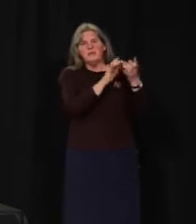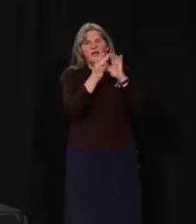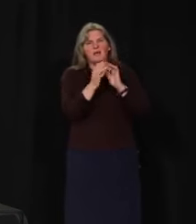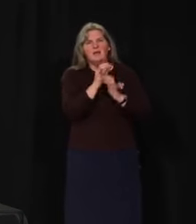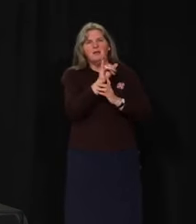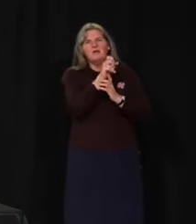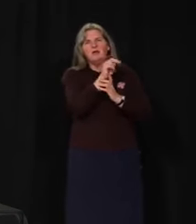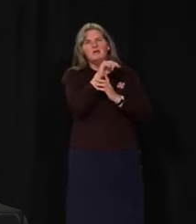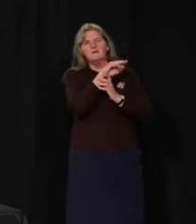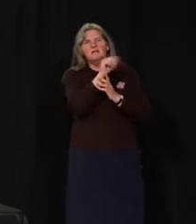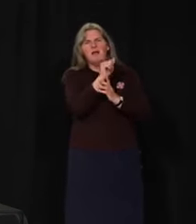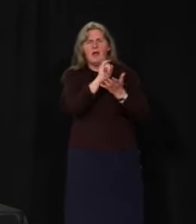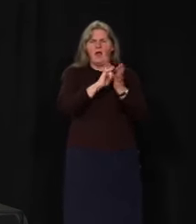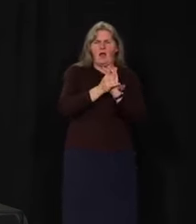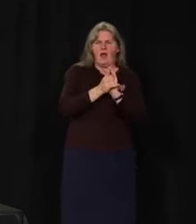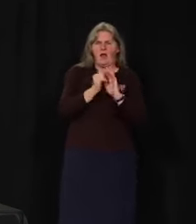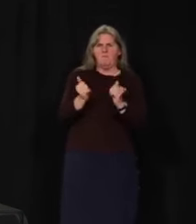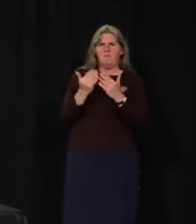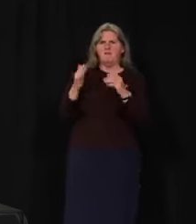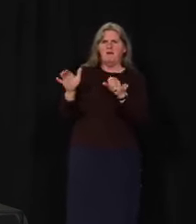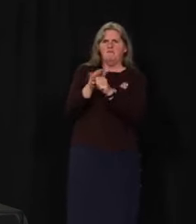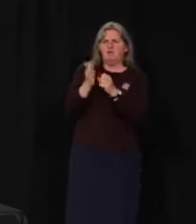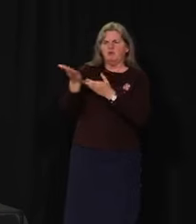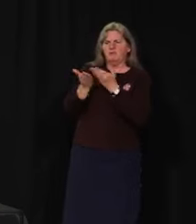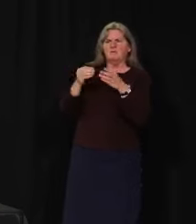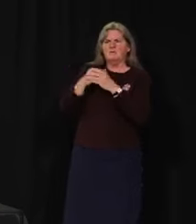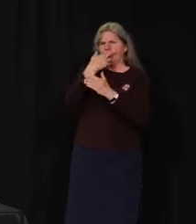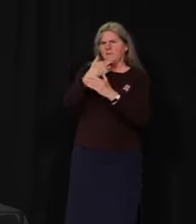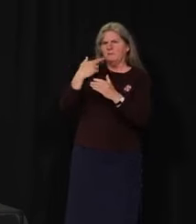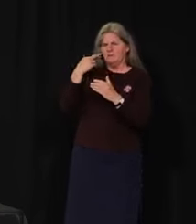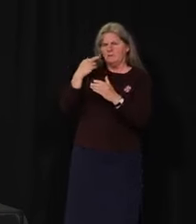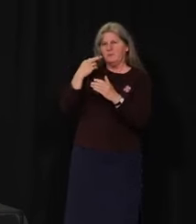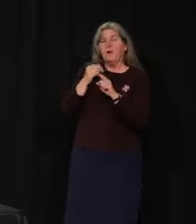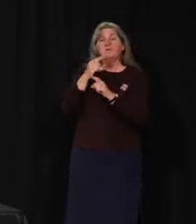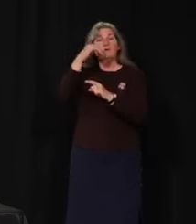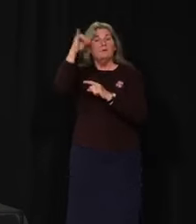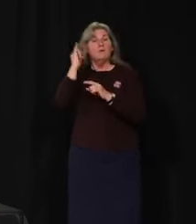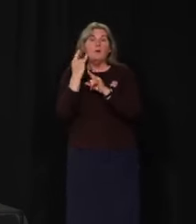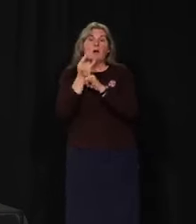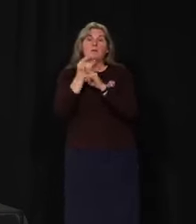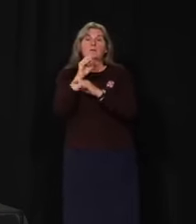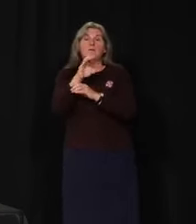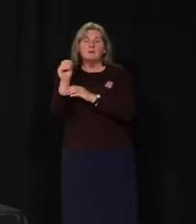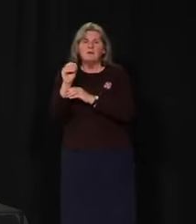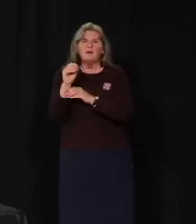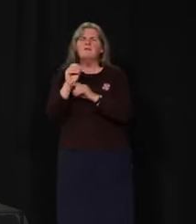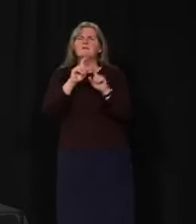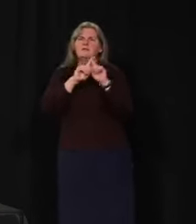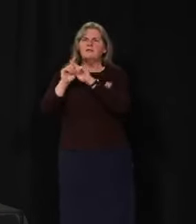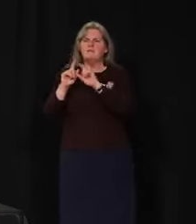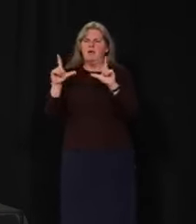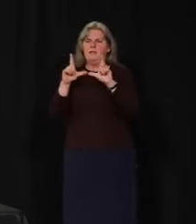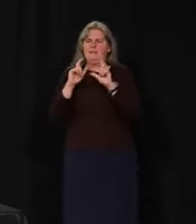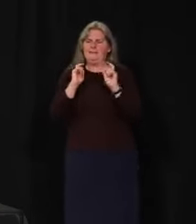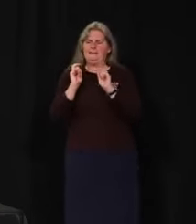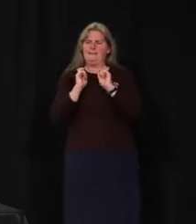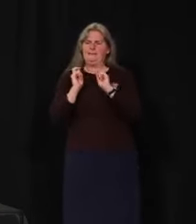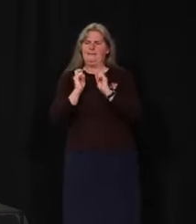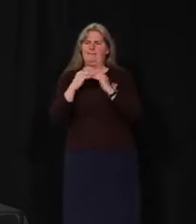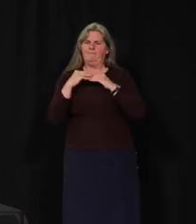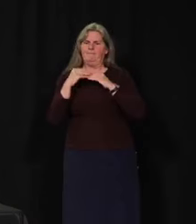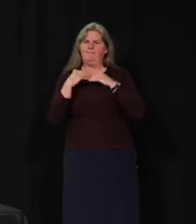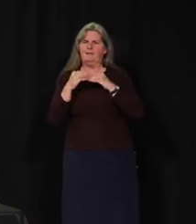to increase capacity in a safe manner. The Yukon Liquor Corporation has been working with licensees to provide more